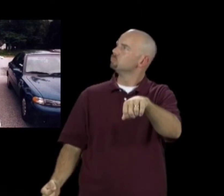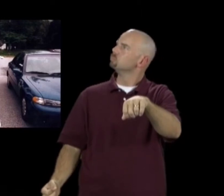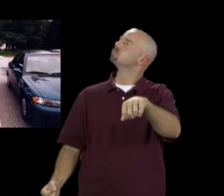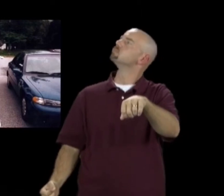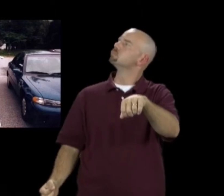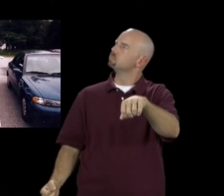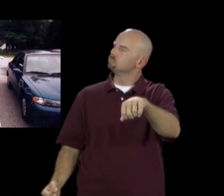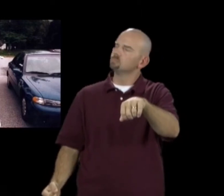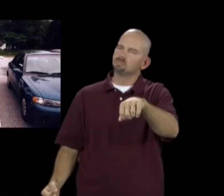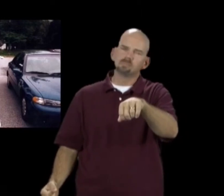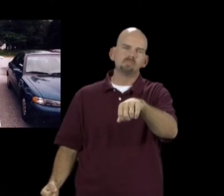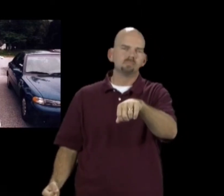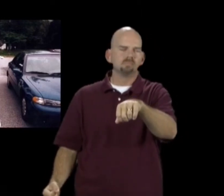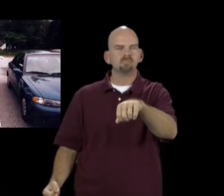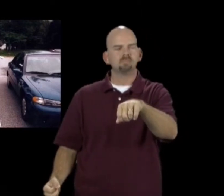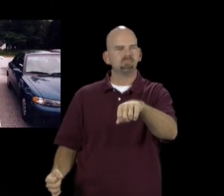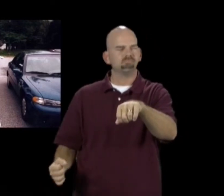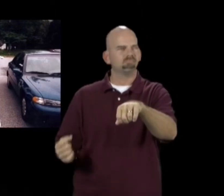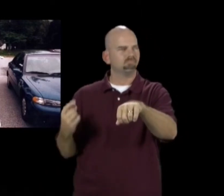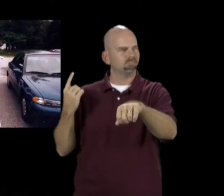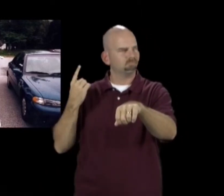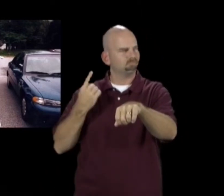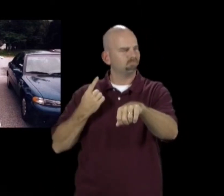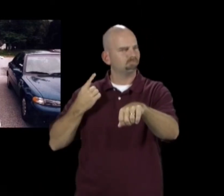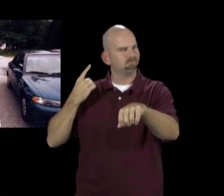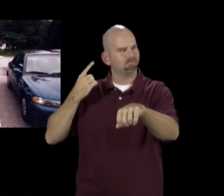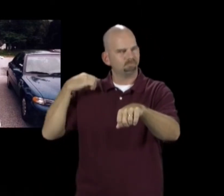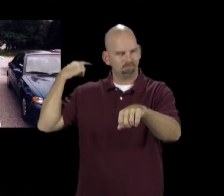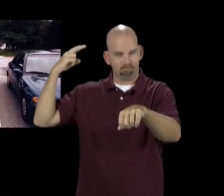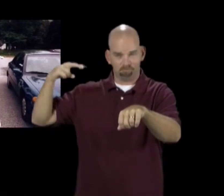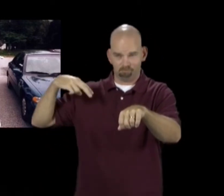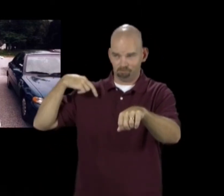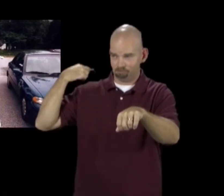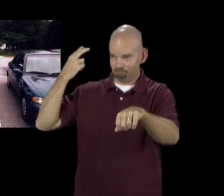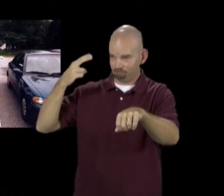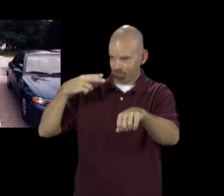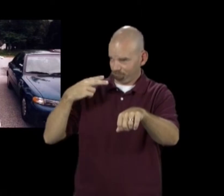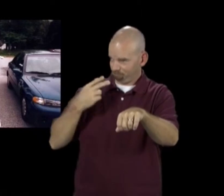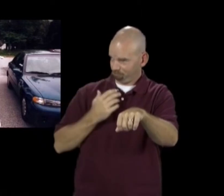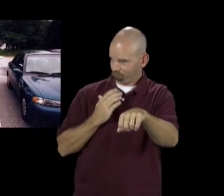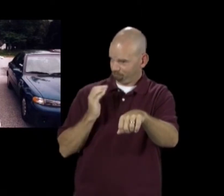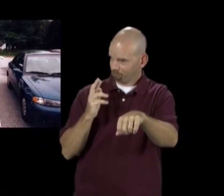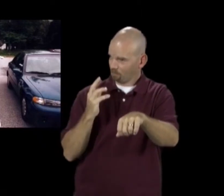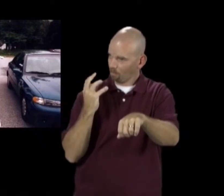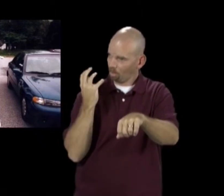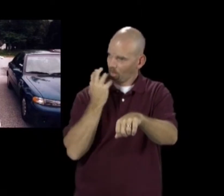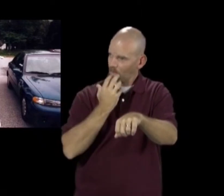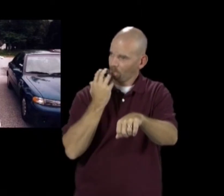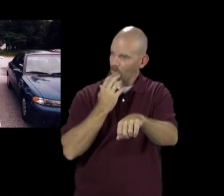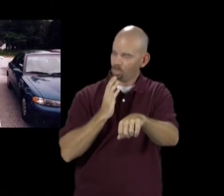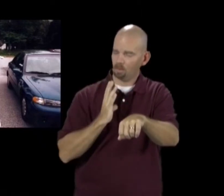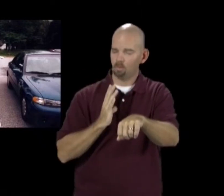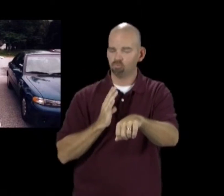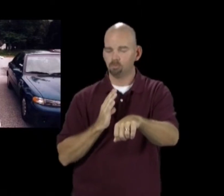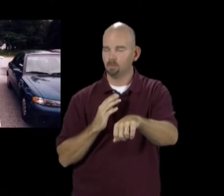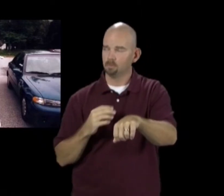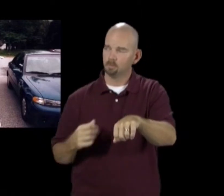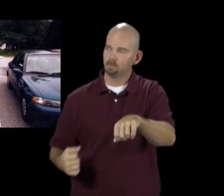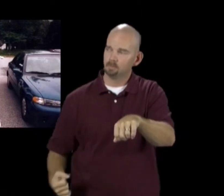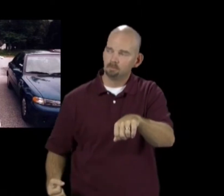and nodded, and again I'm wondering, why is this driver checking me out? I tell myself it's because